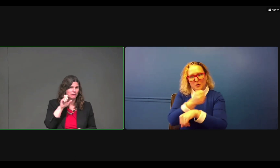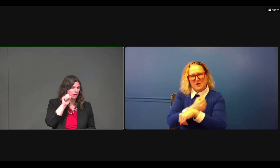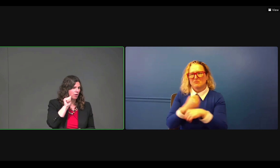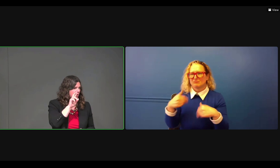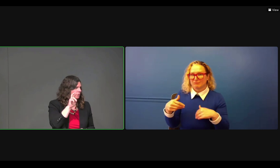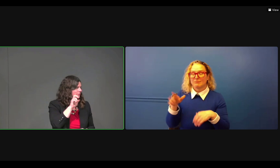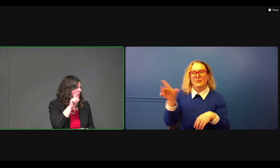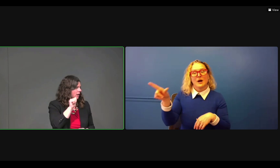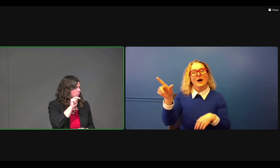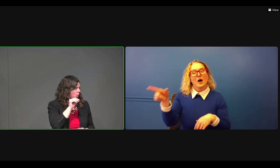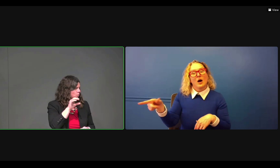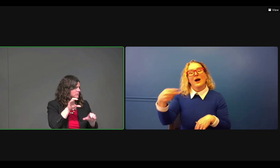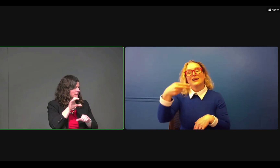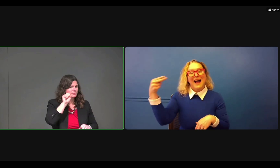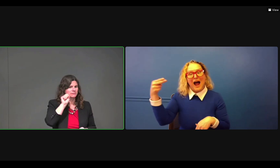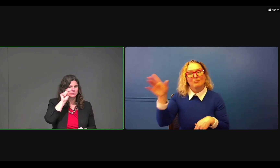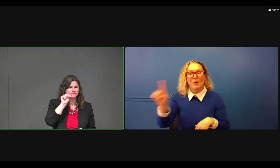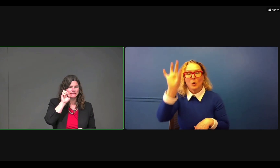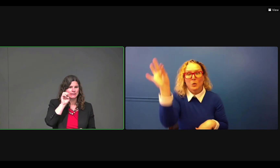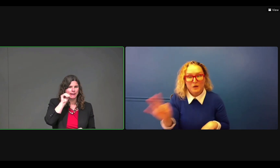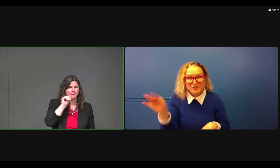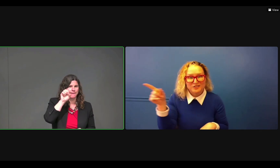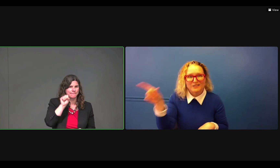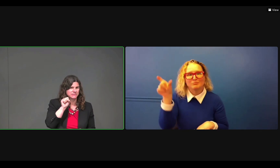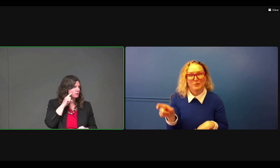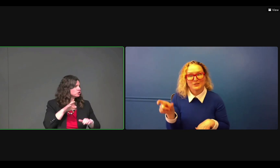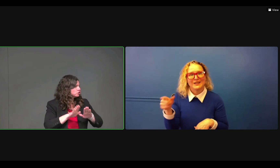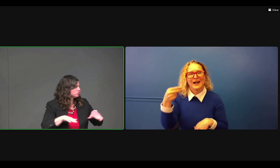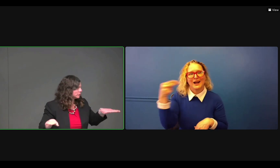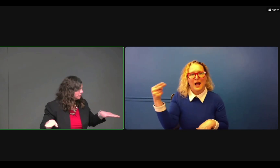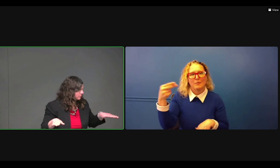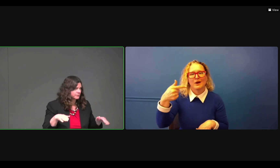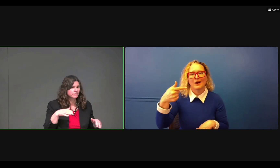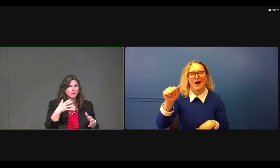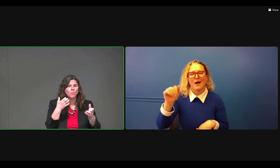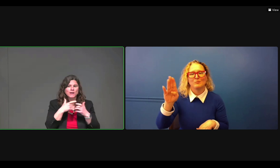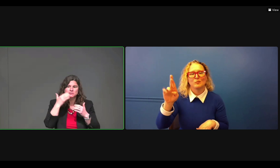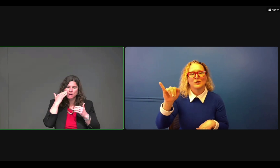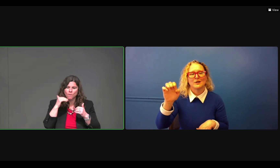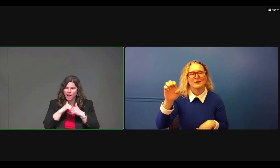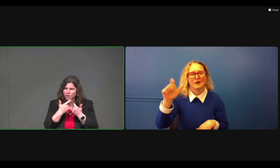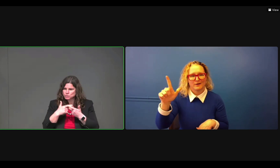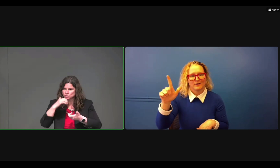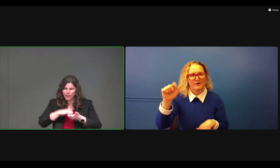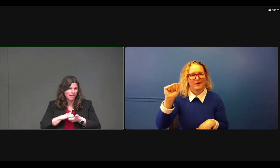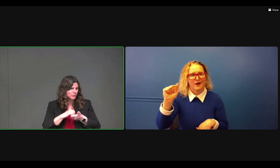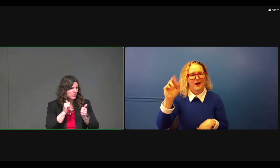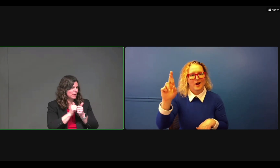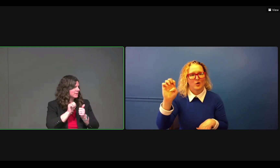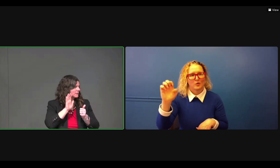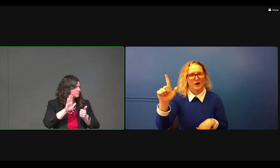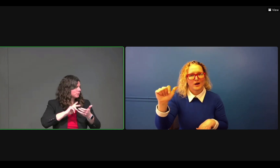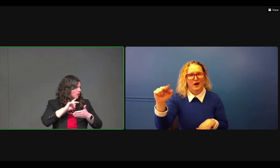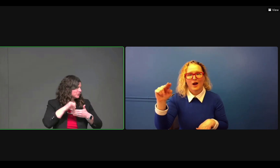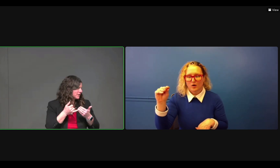The person's name is Gabriel Arellano, who works in STEM education with